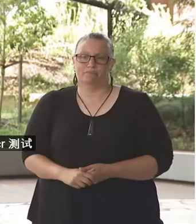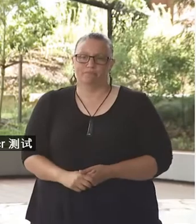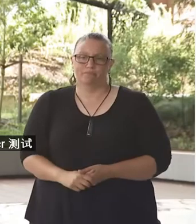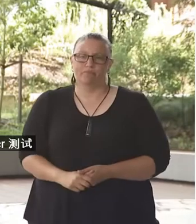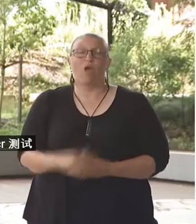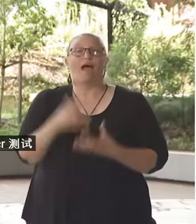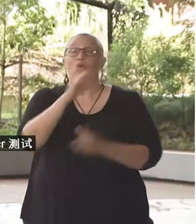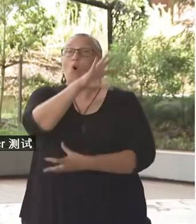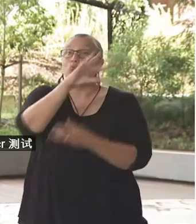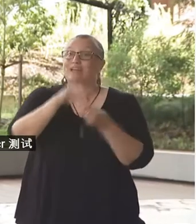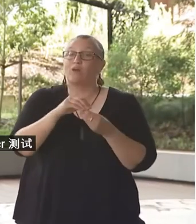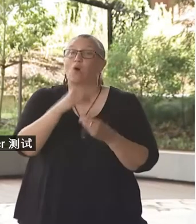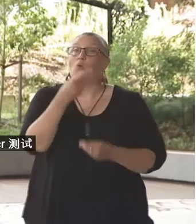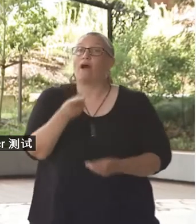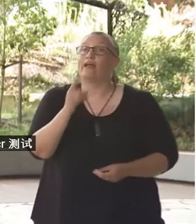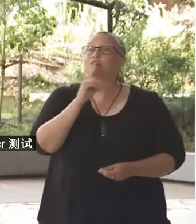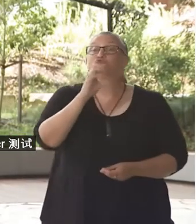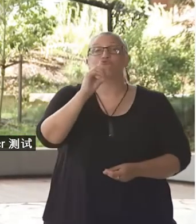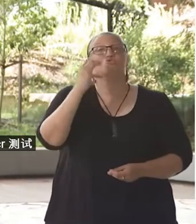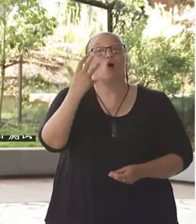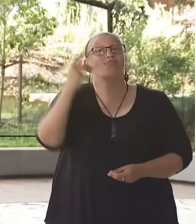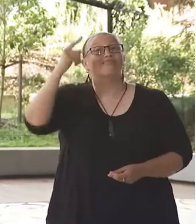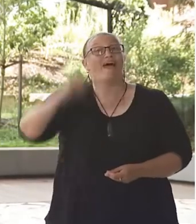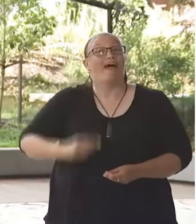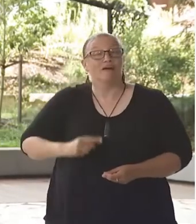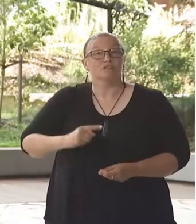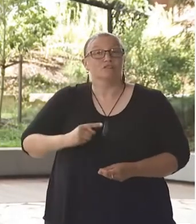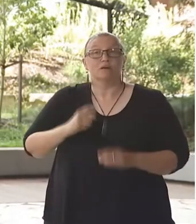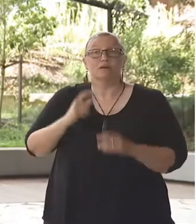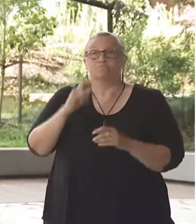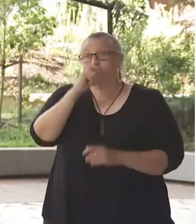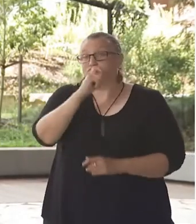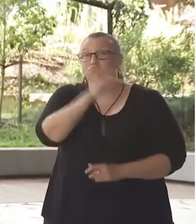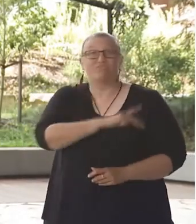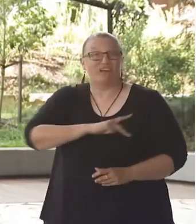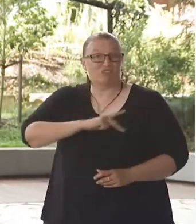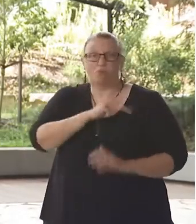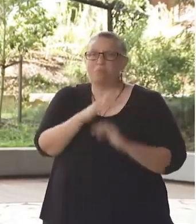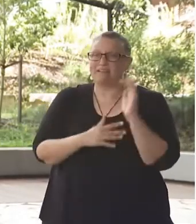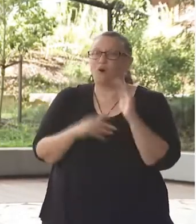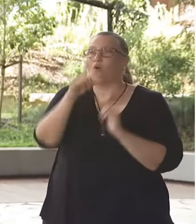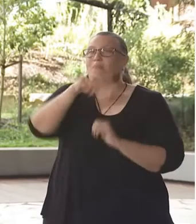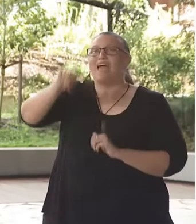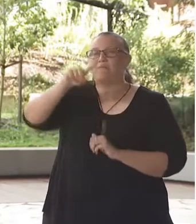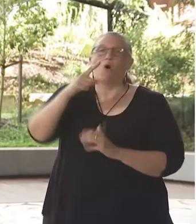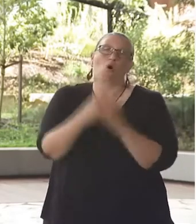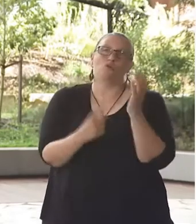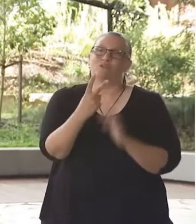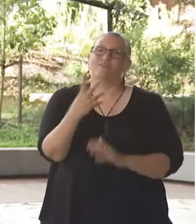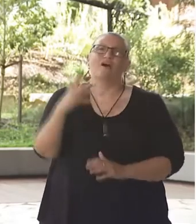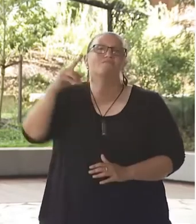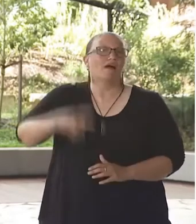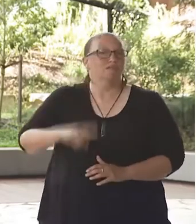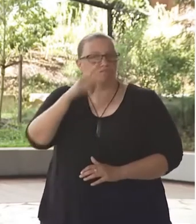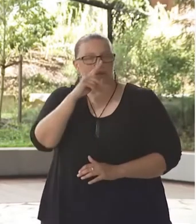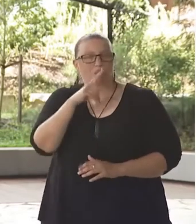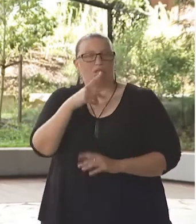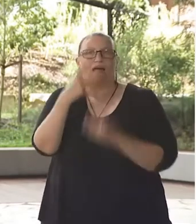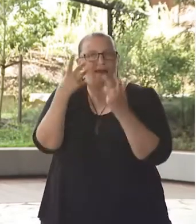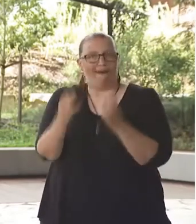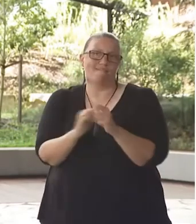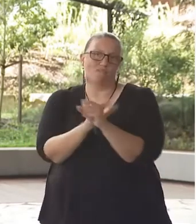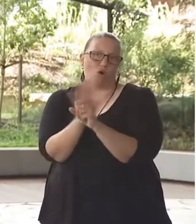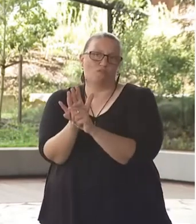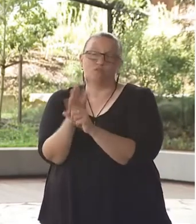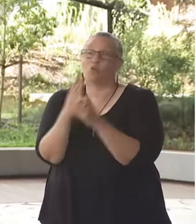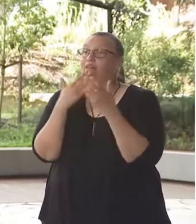109,057 PCR tests. So again, thank you very much for the labs. laboratories and the swab collectors for their